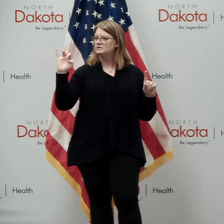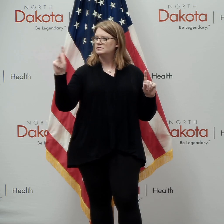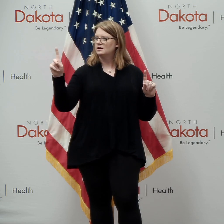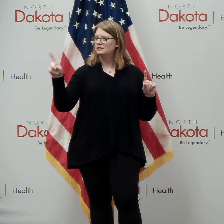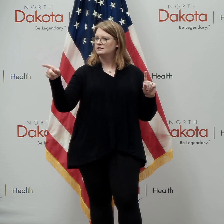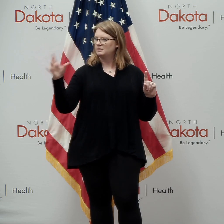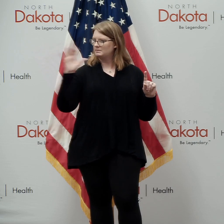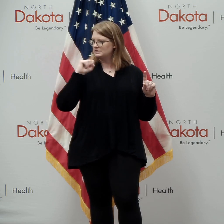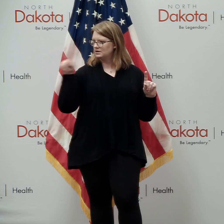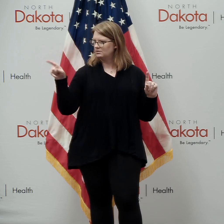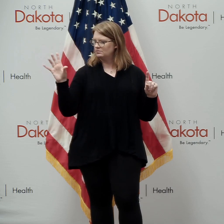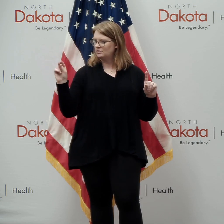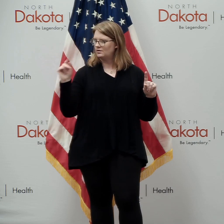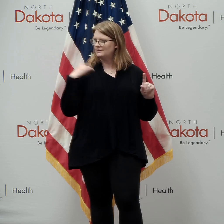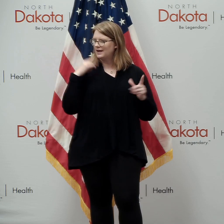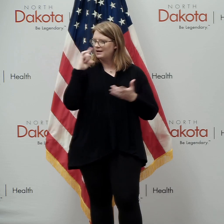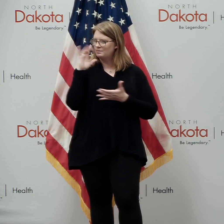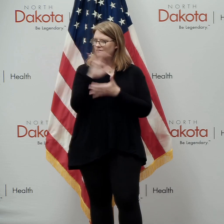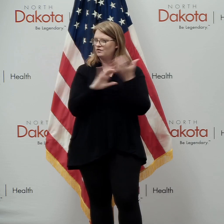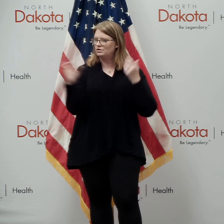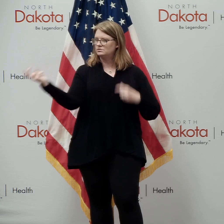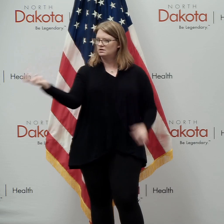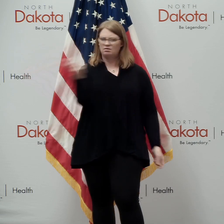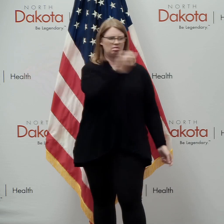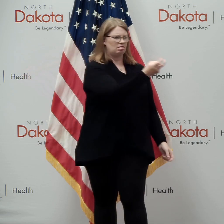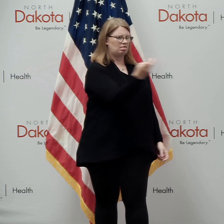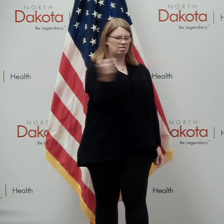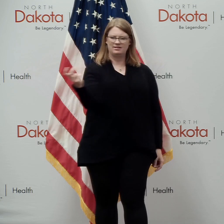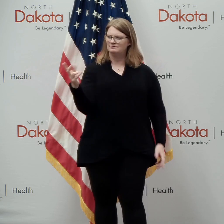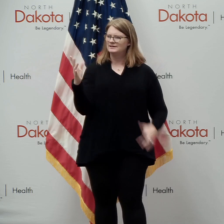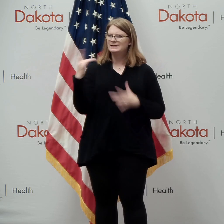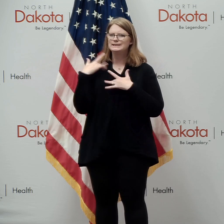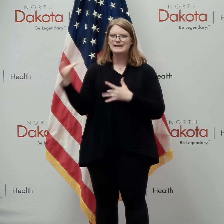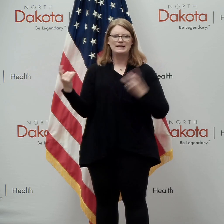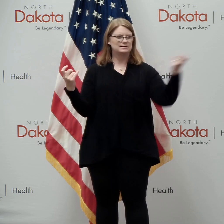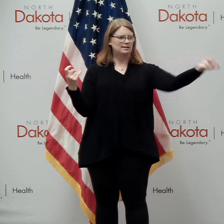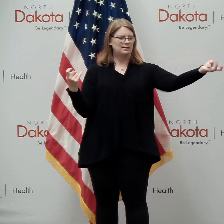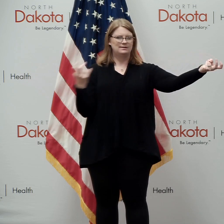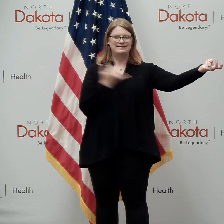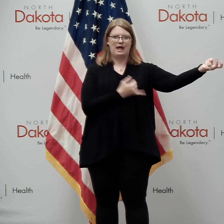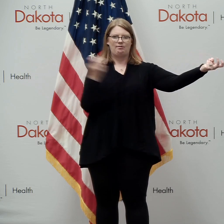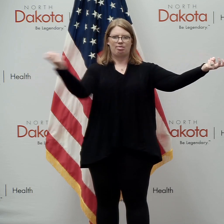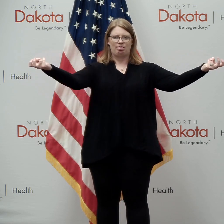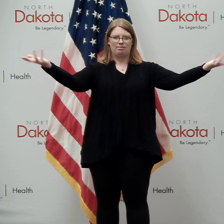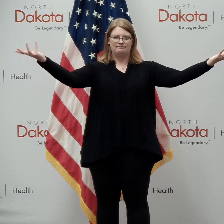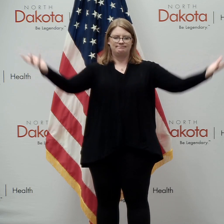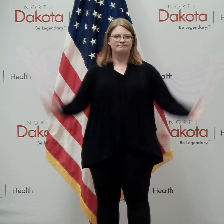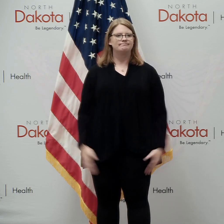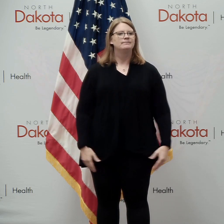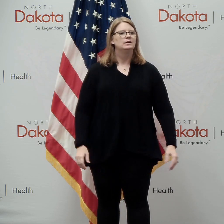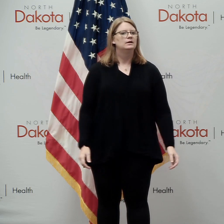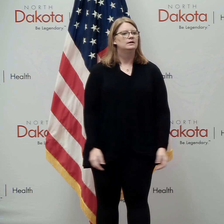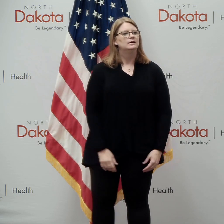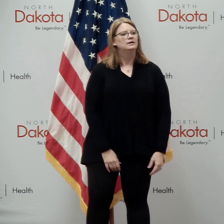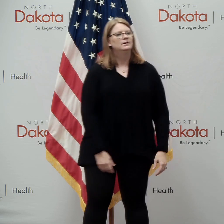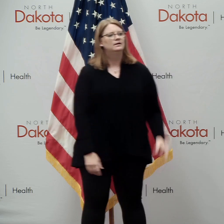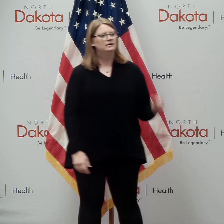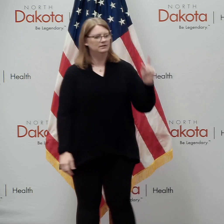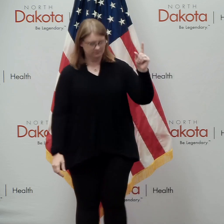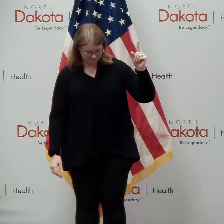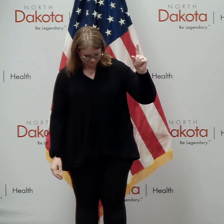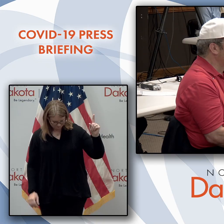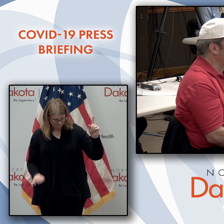your hand up? Okay, I was confused because you're not on the other side, but it's fun. Glad you're here. Okay, who's next? Tom, and then